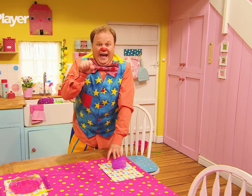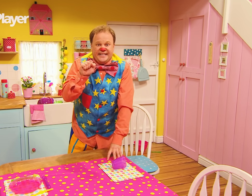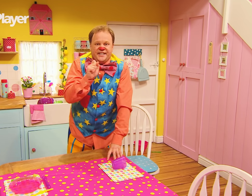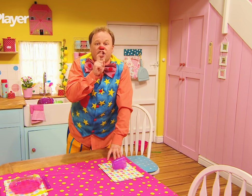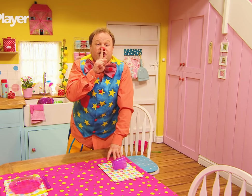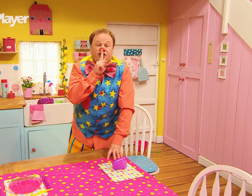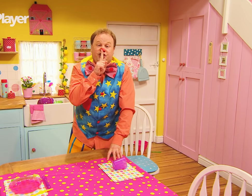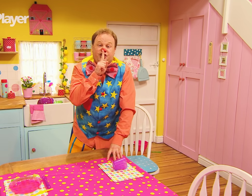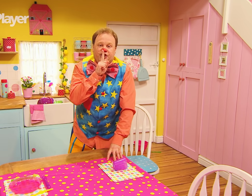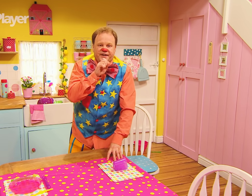Yes!